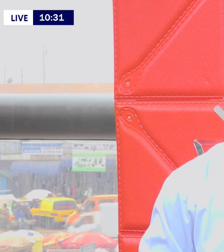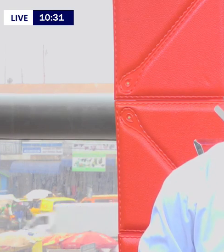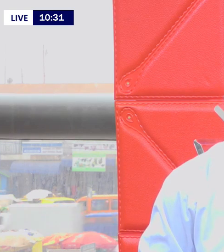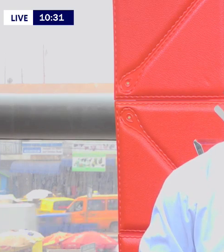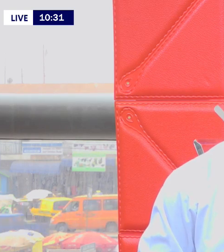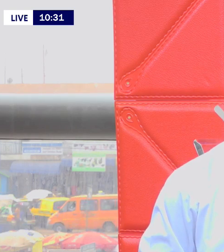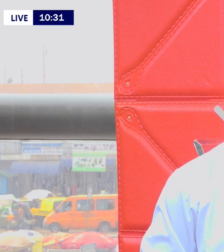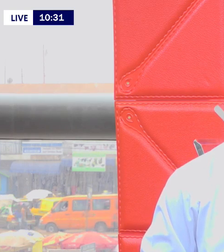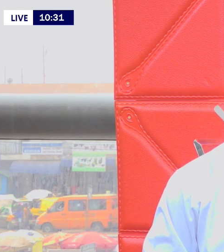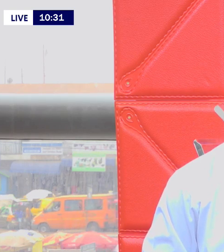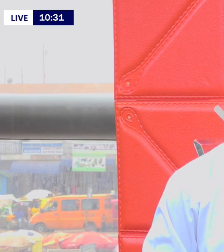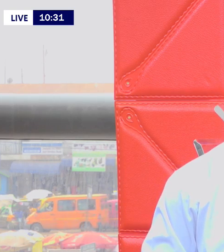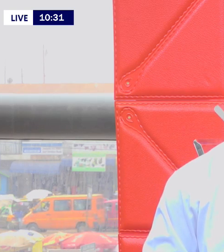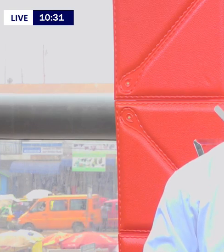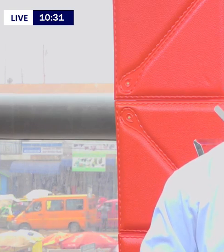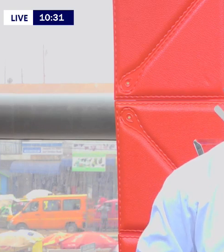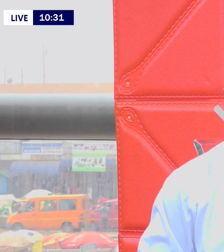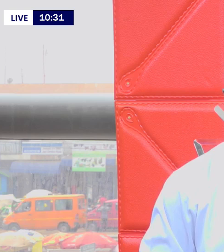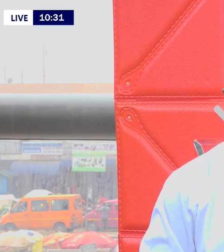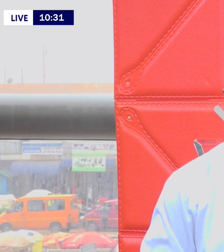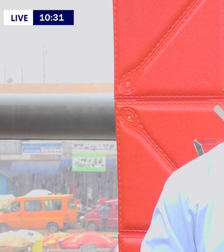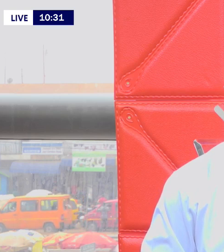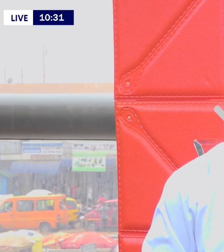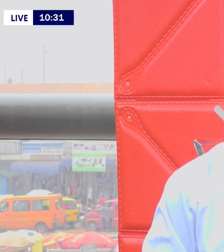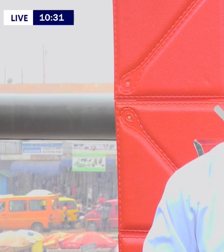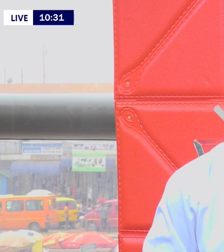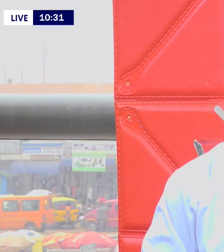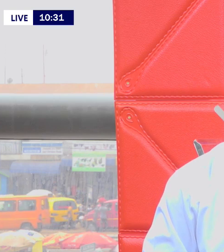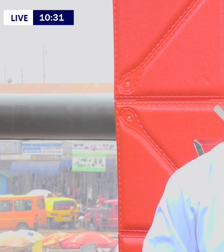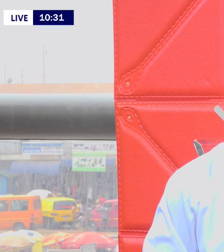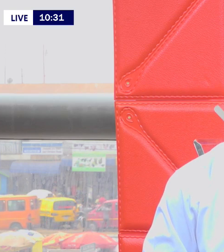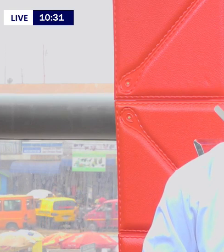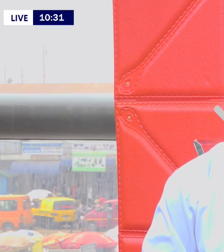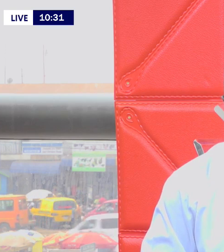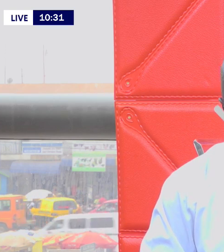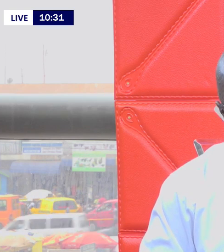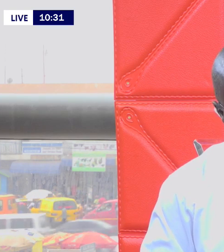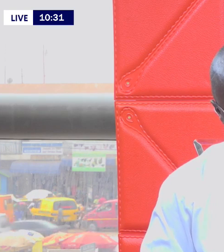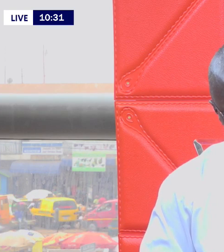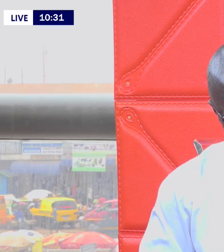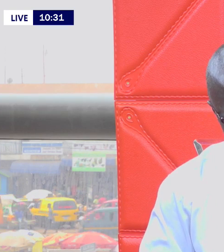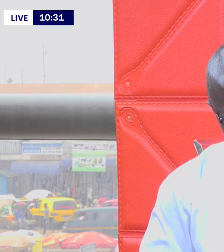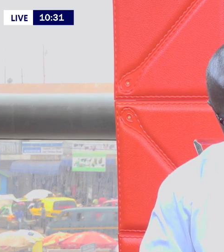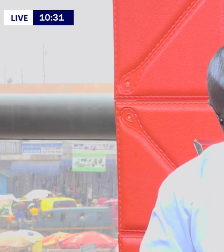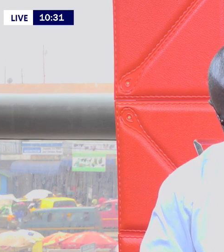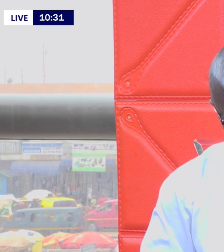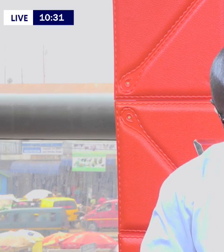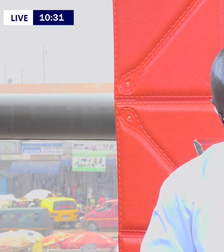wadru but ajenkwa garlic plus ne de eneyi esese obi atome no mbi enyina ye ni adwuma garlic eye fre